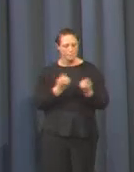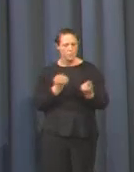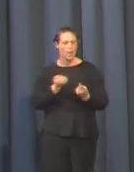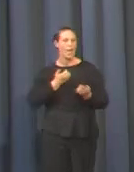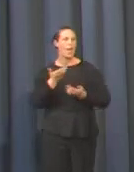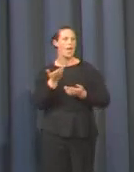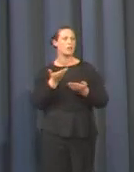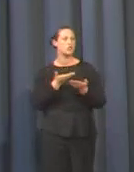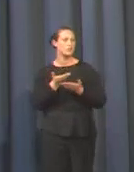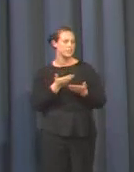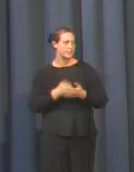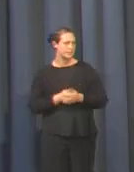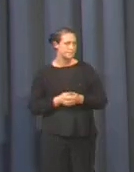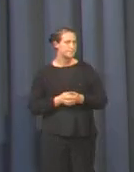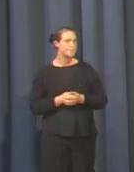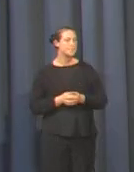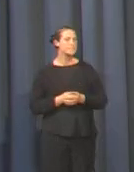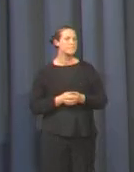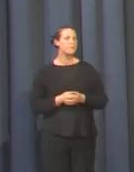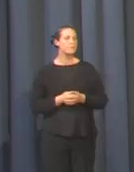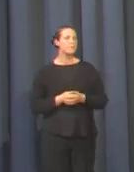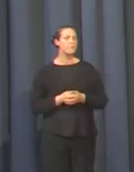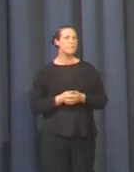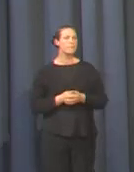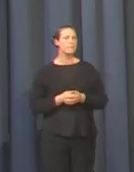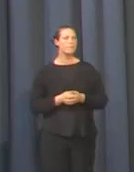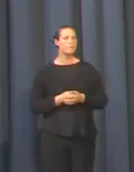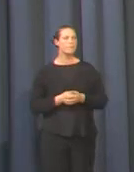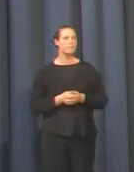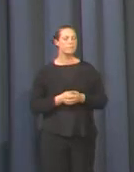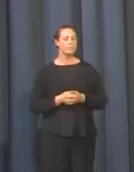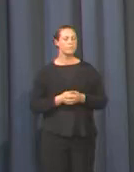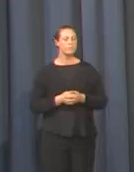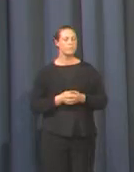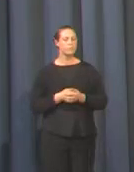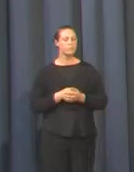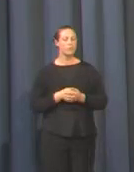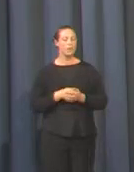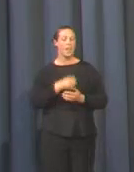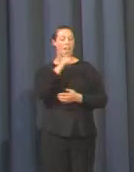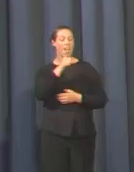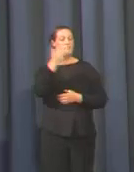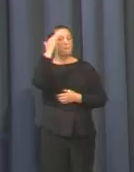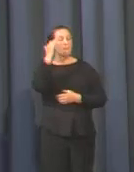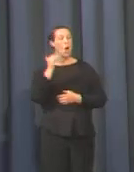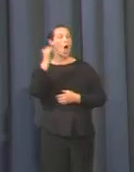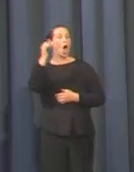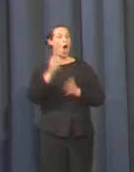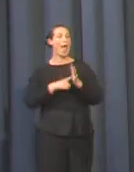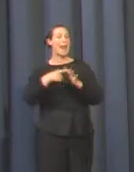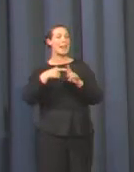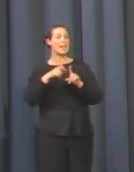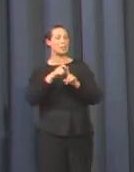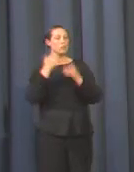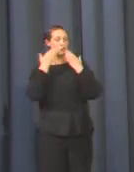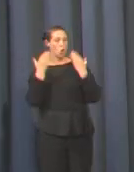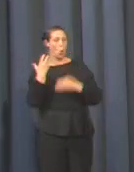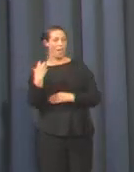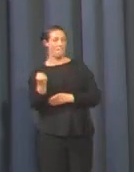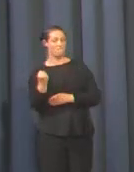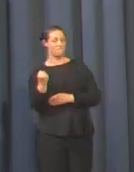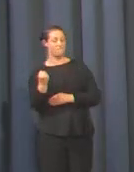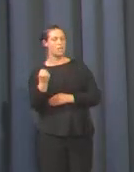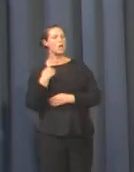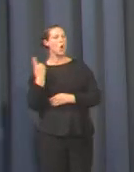service. And yeah, it is a concern, obviously, if mum has high levels. So that's something that we